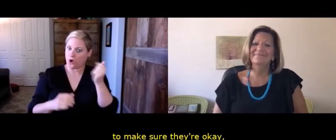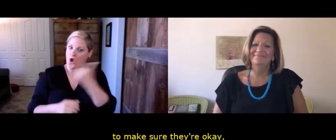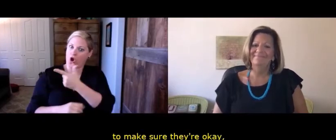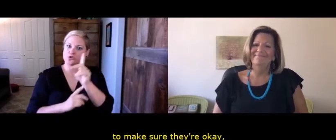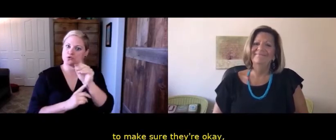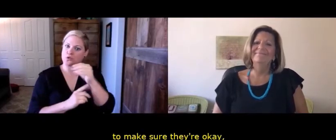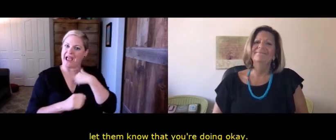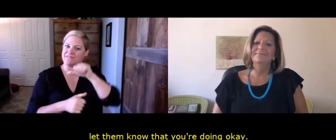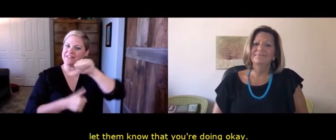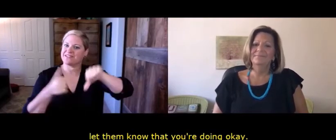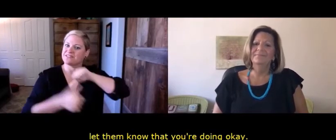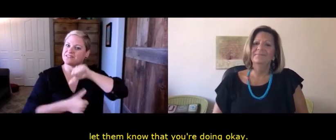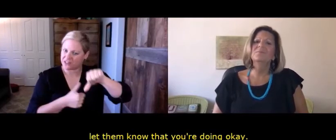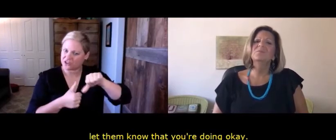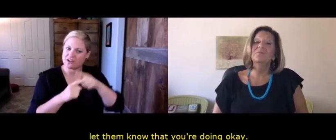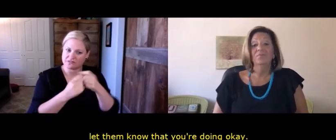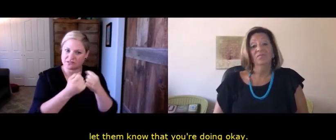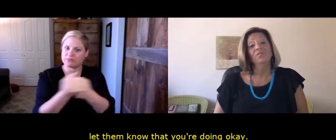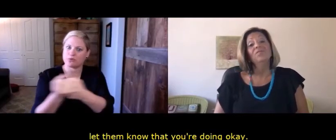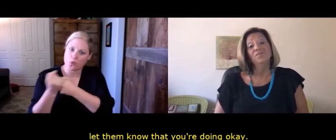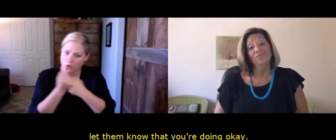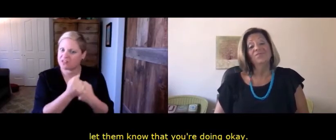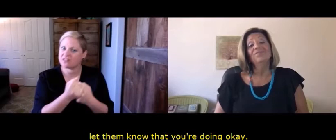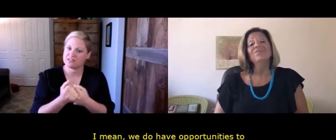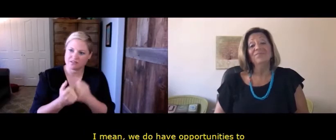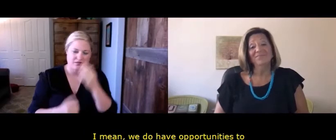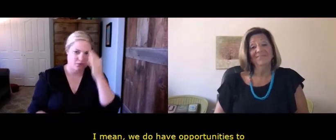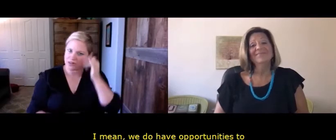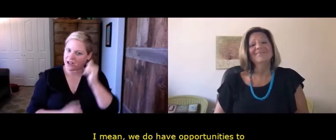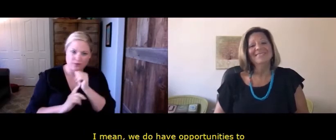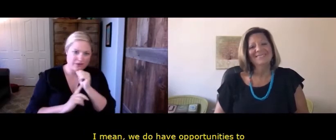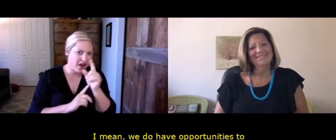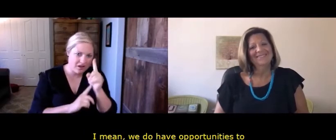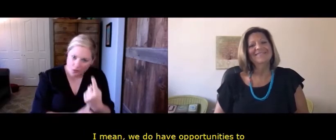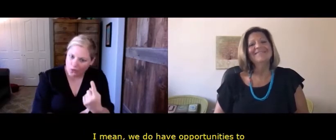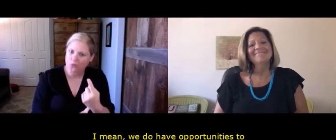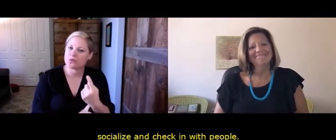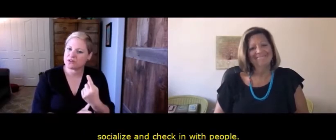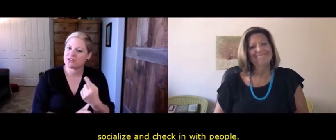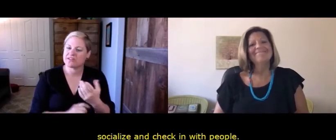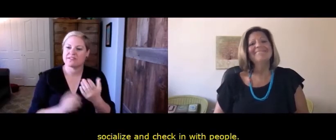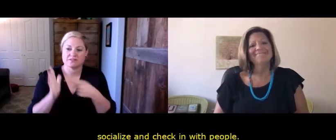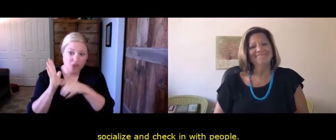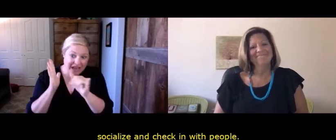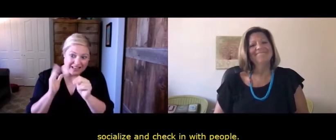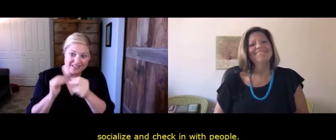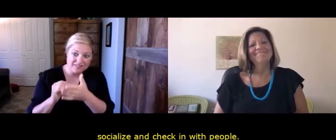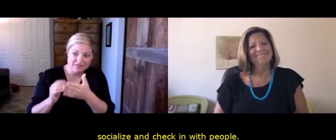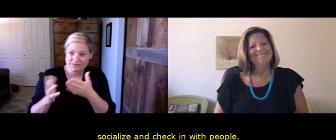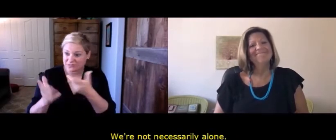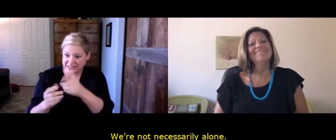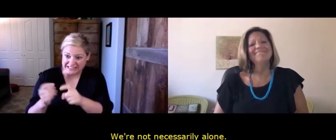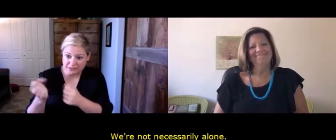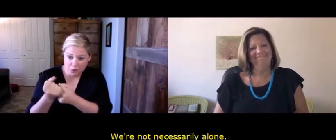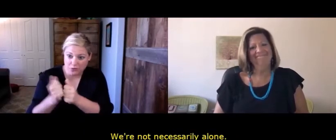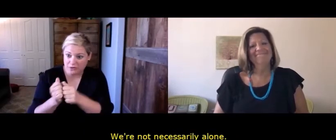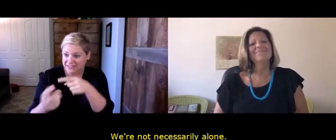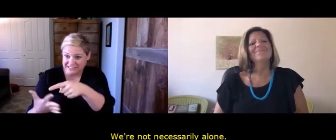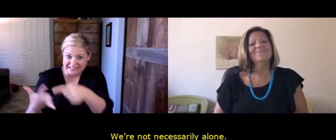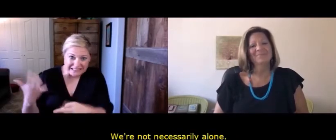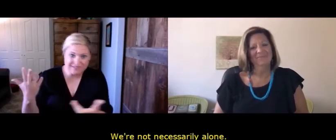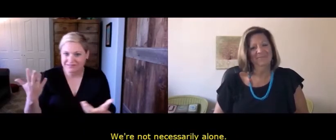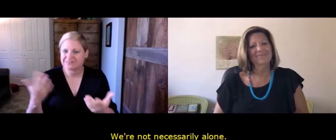sure they're okay, let them know that you're doing okay. I mean, we do have opportunities to socialize and check in with people. We're